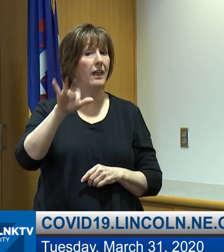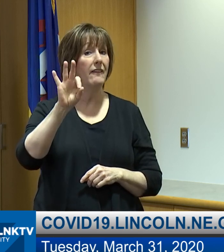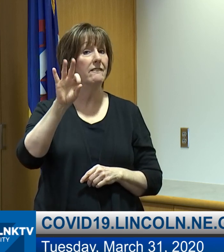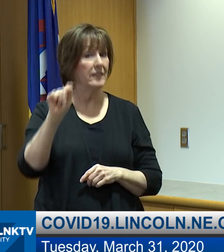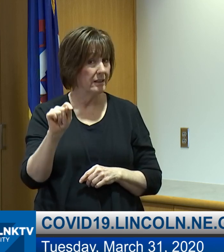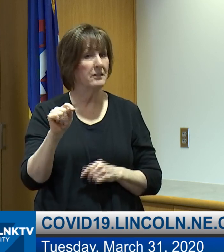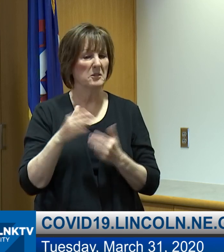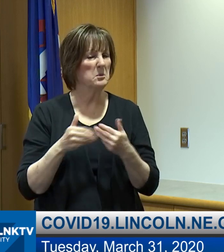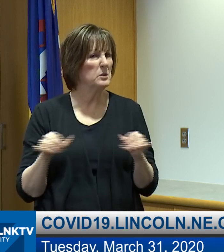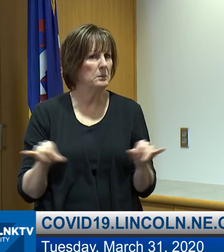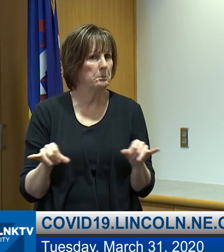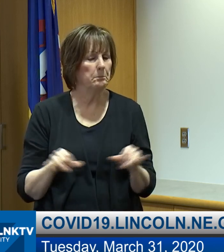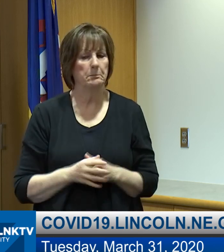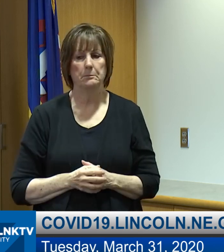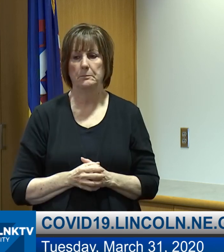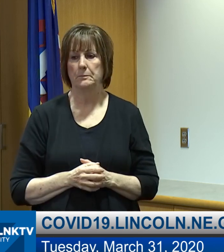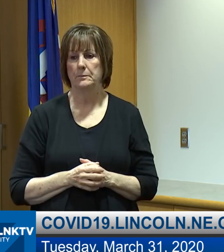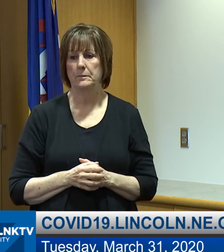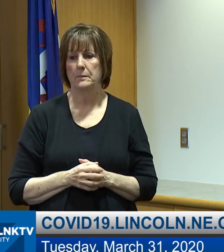that sense.